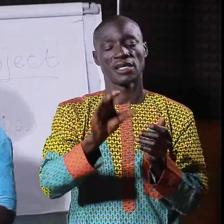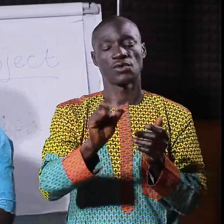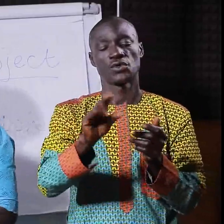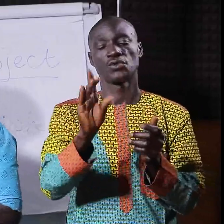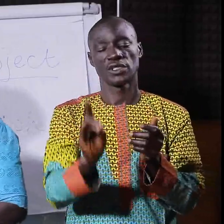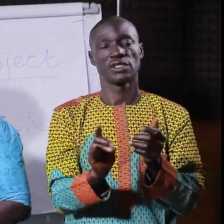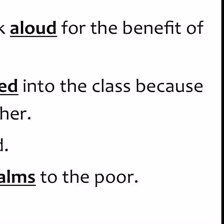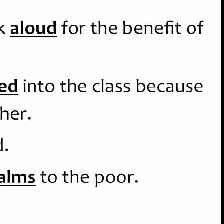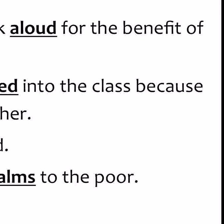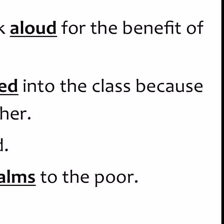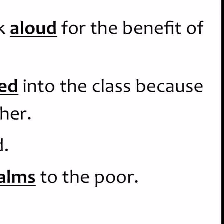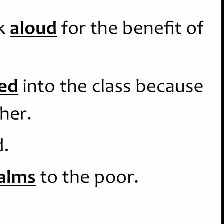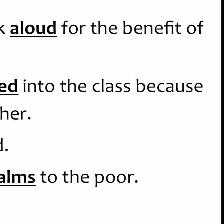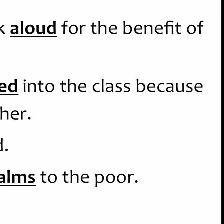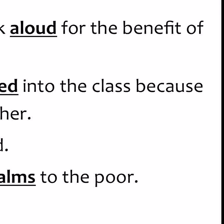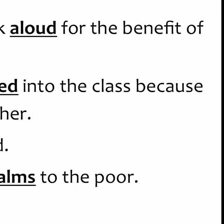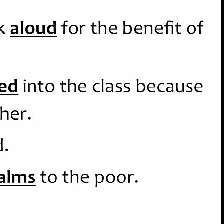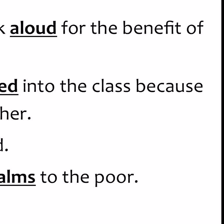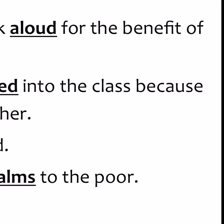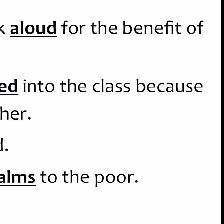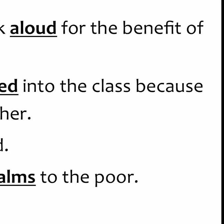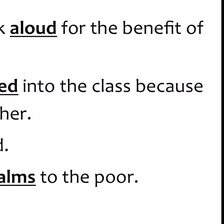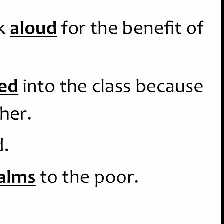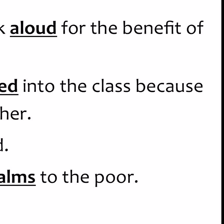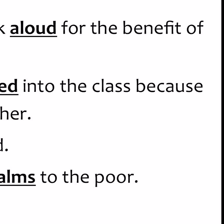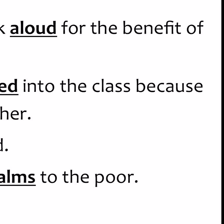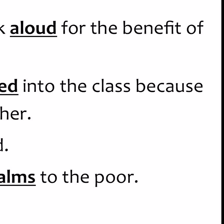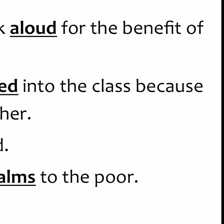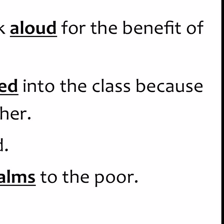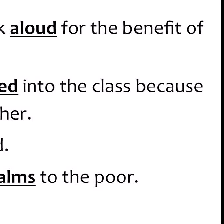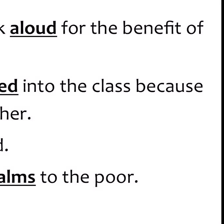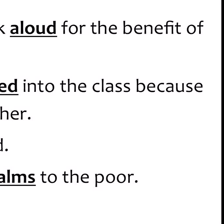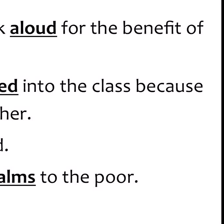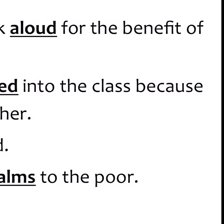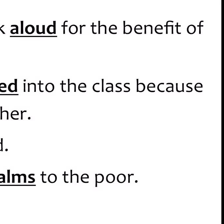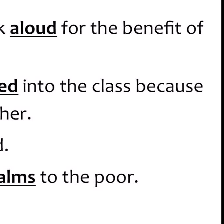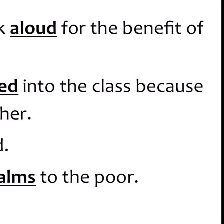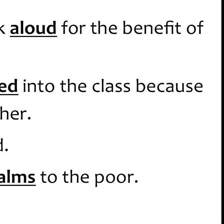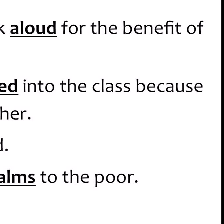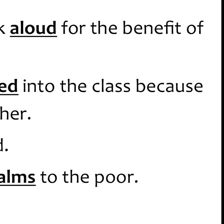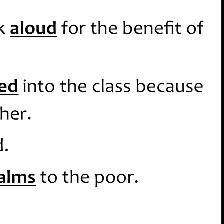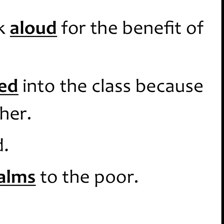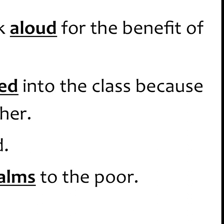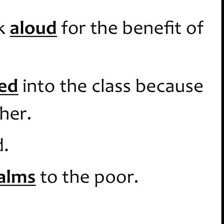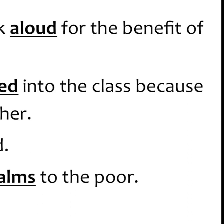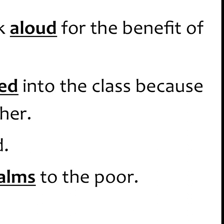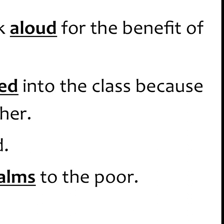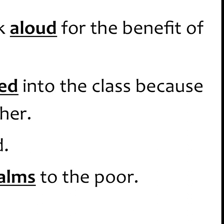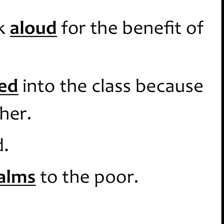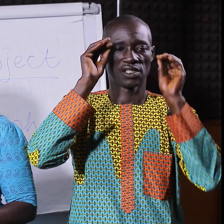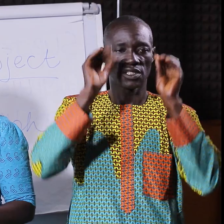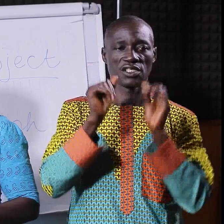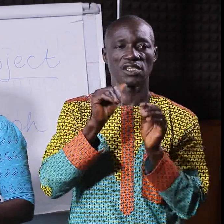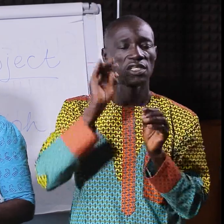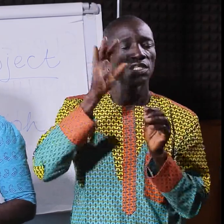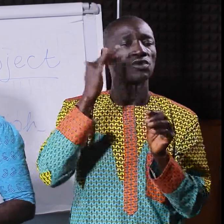A-L-O-U-D. 3B, he was not allowed into the class because he lied about his teacher.